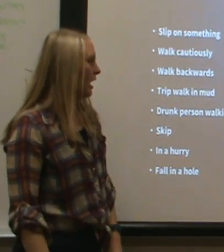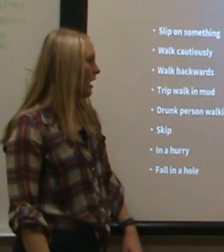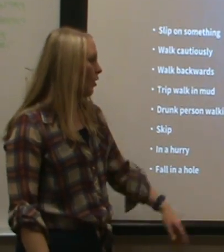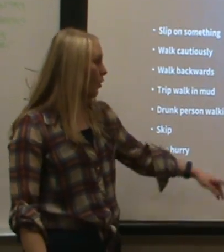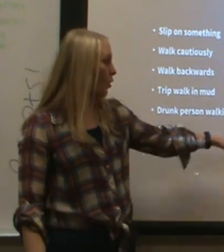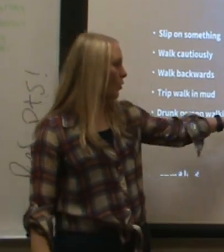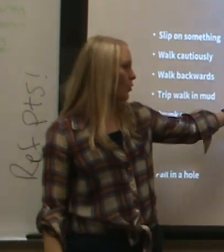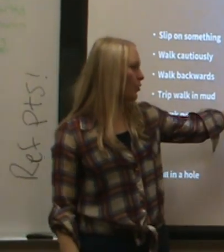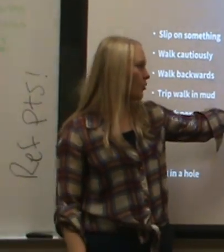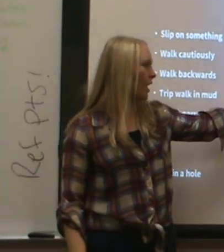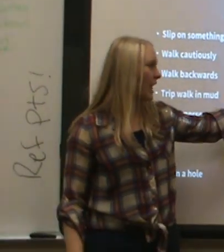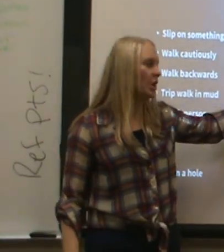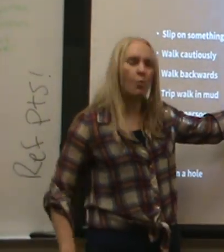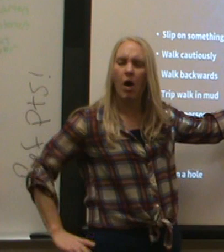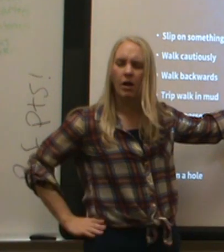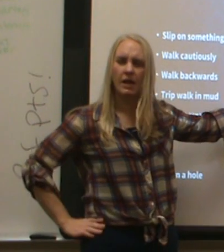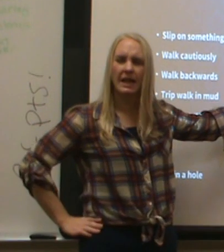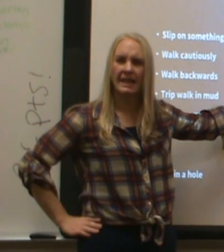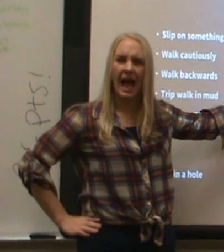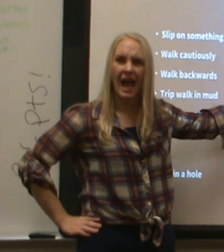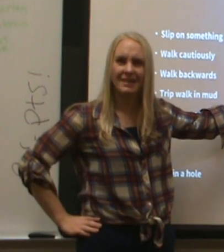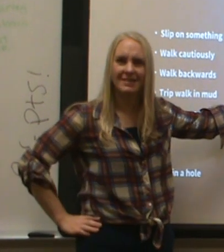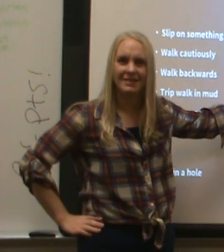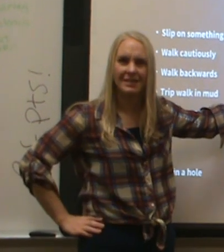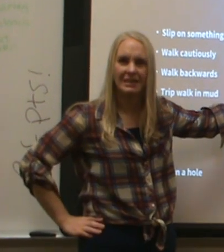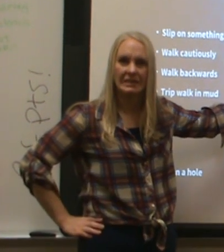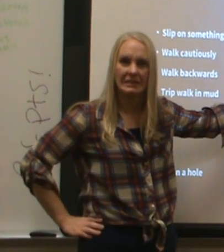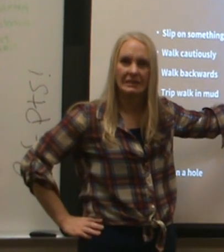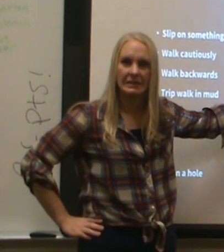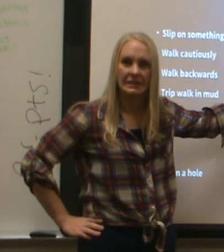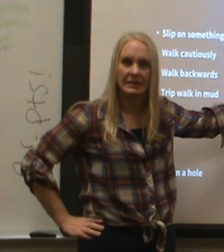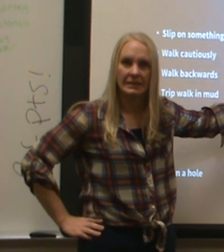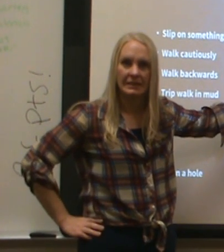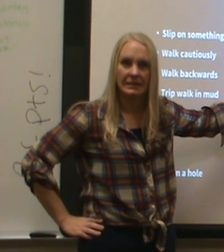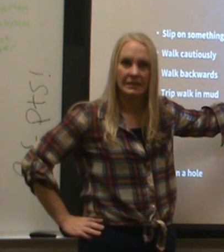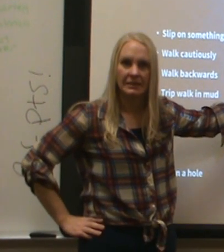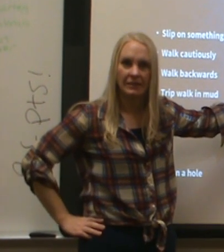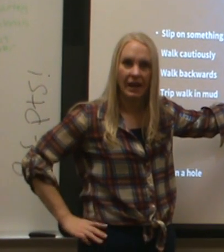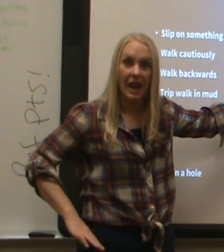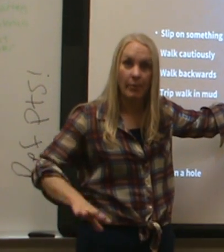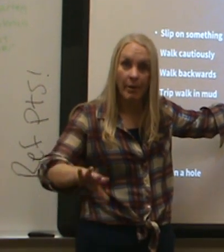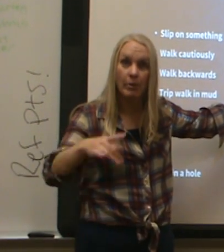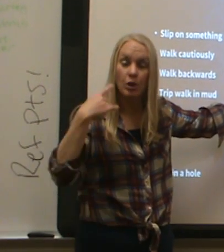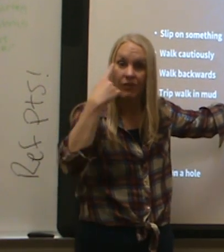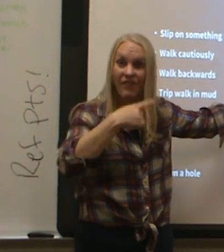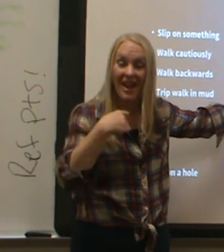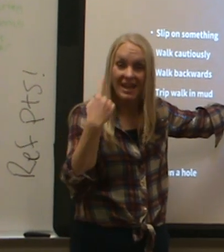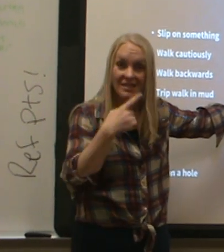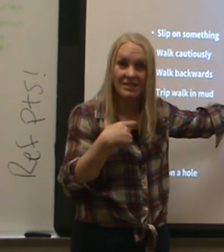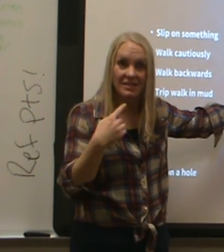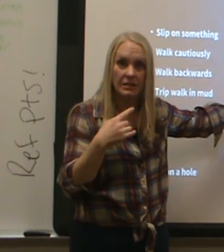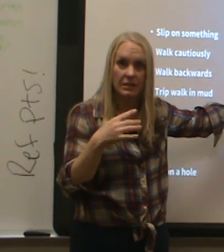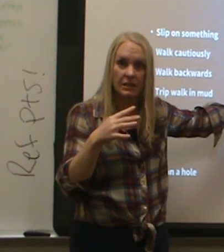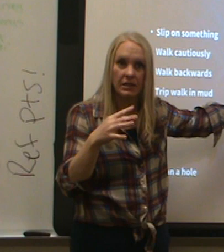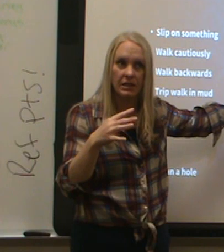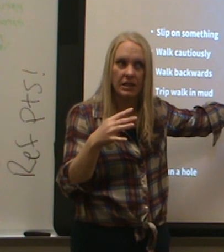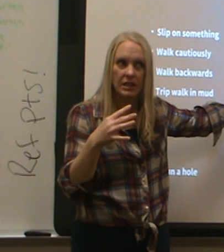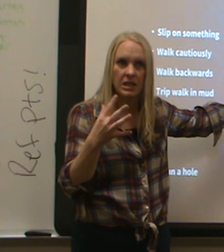How do you walk on glass? Right? And remember, your face is